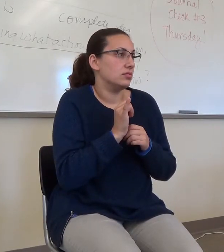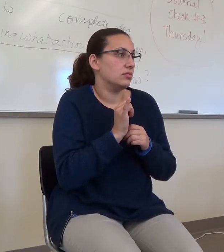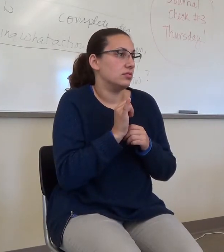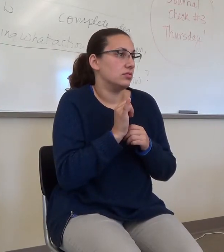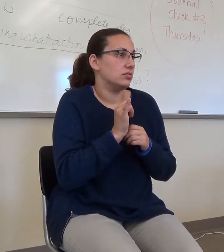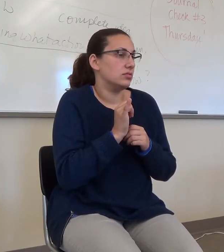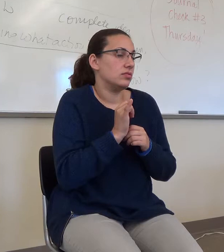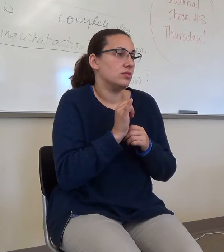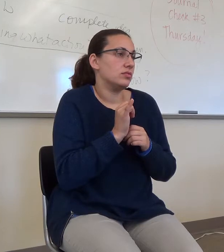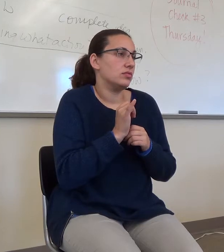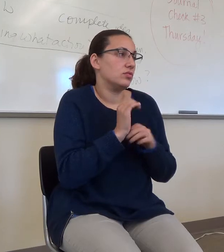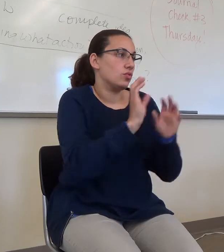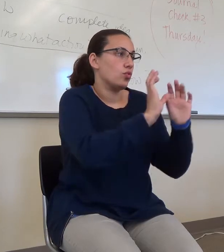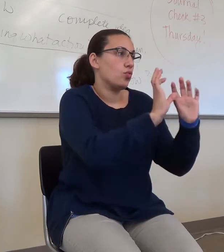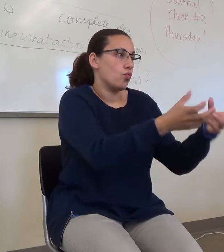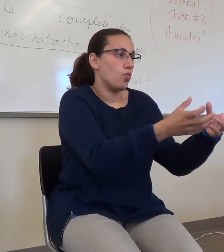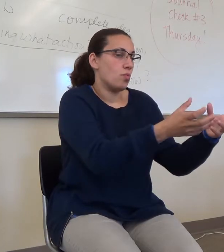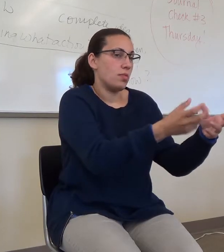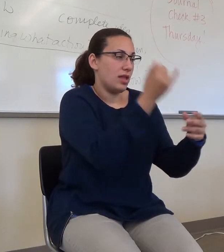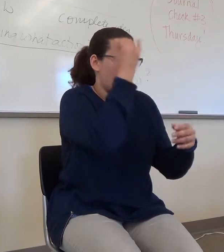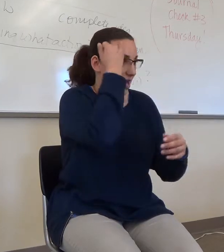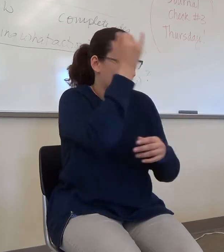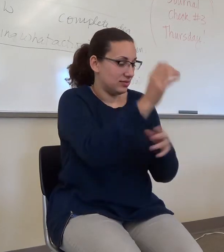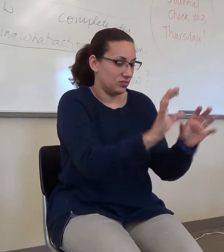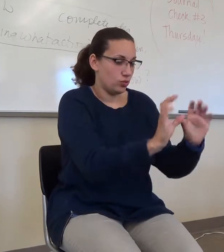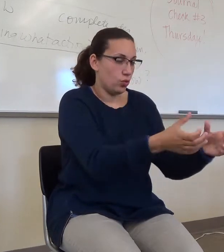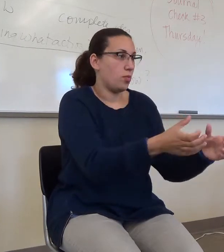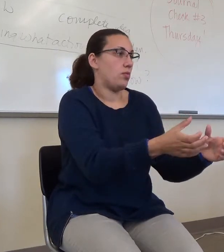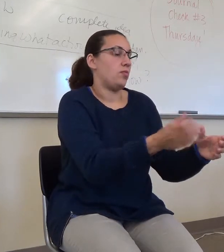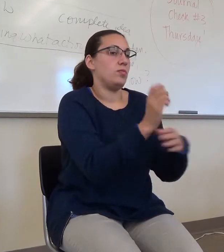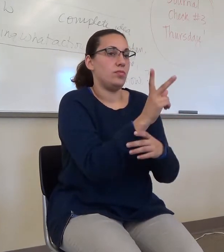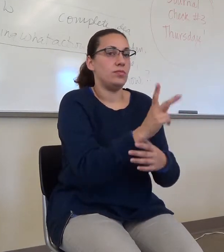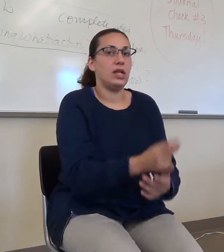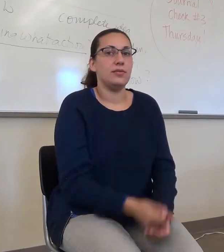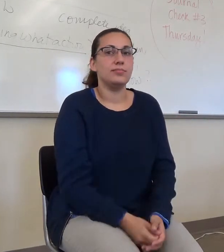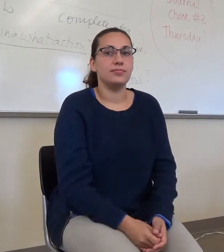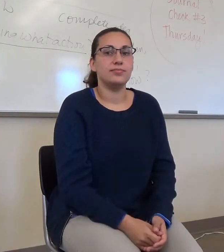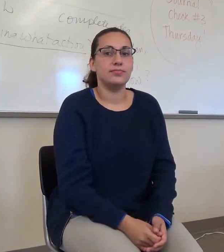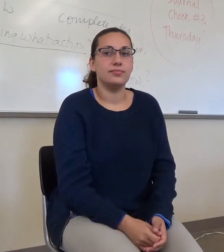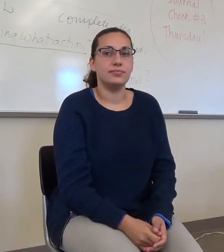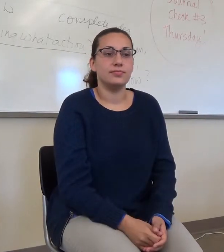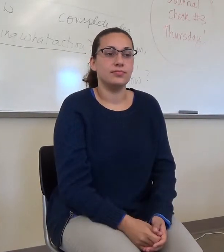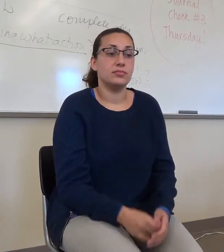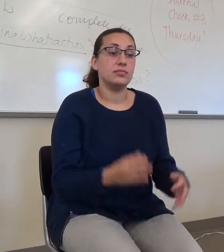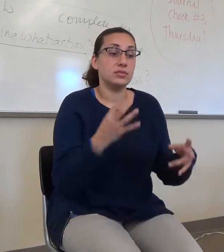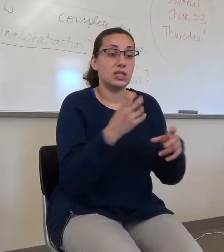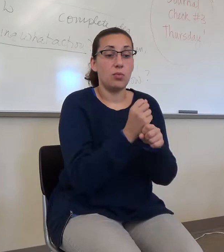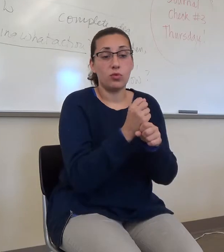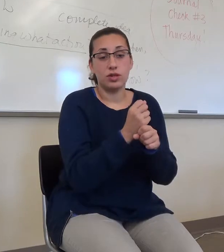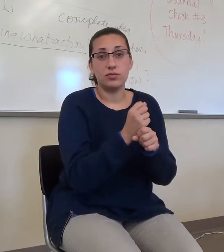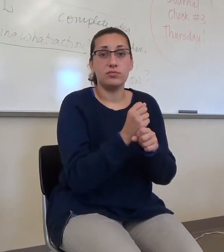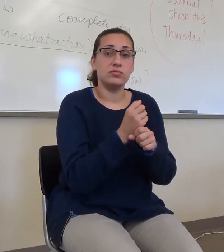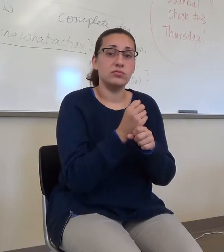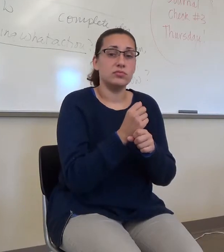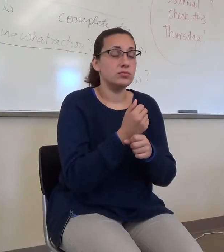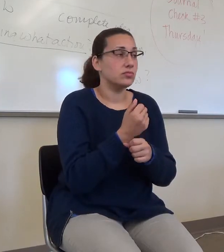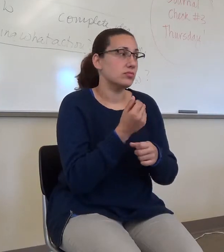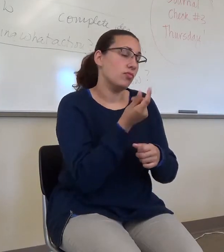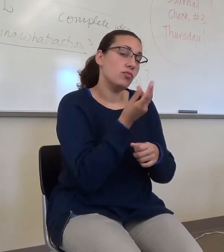the ideas. Does that make sense? Yeah. Summary, you want to get a little bit longer, although judiciously, you